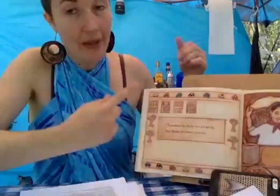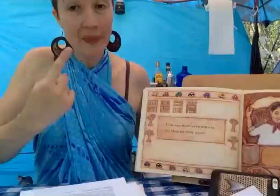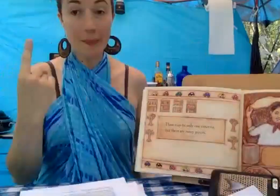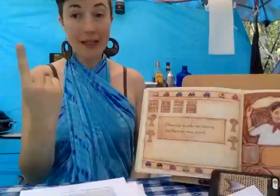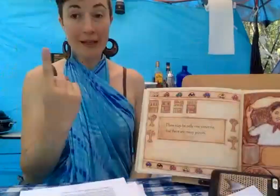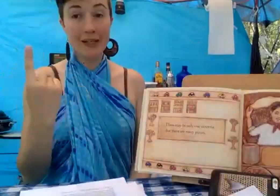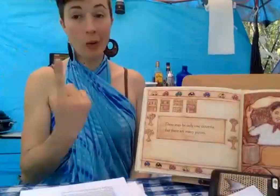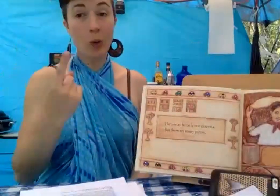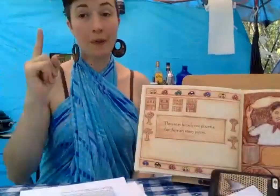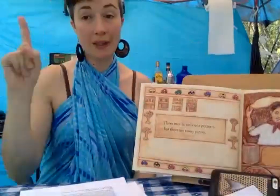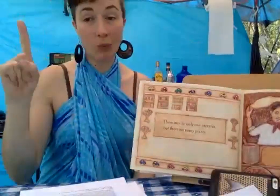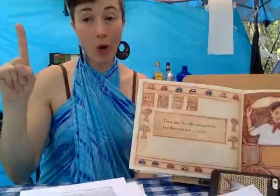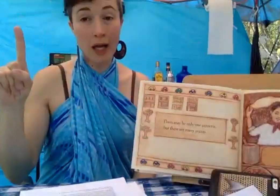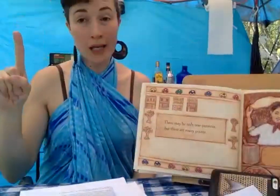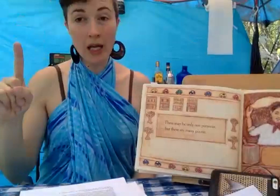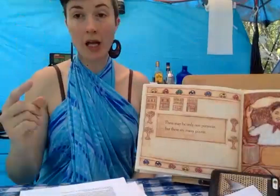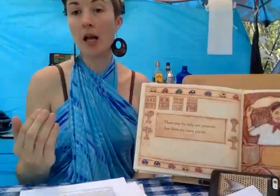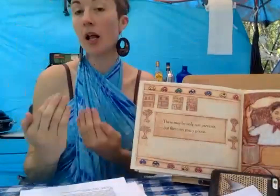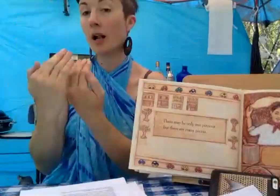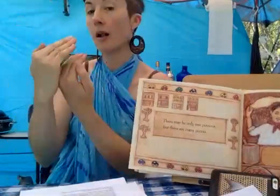There may be only one